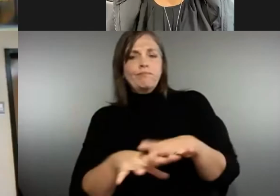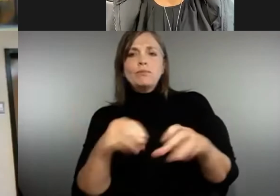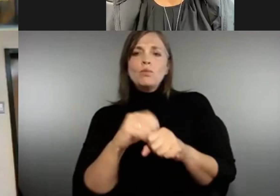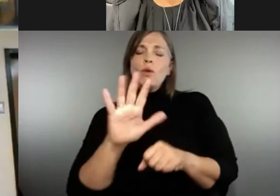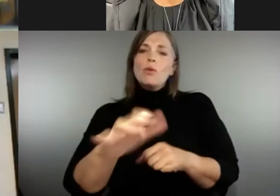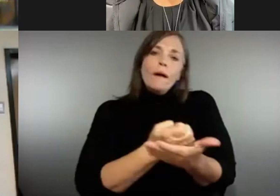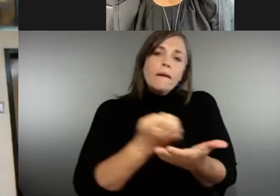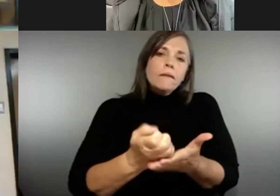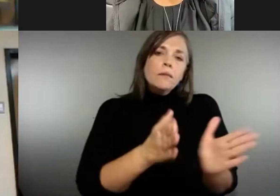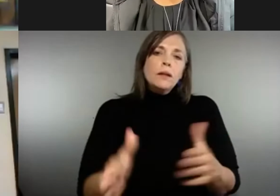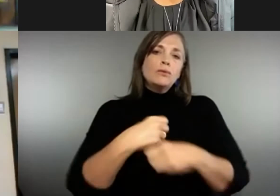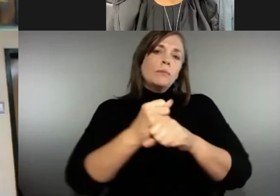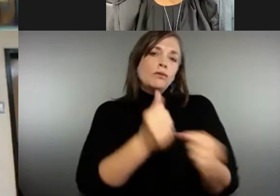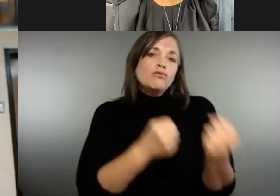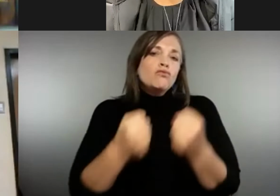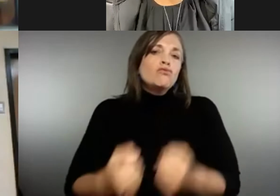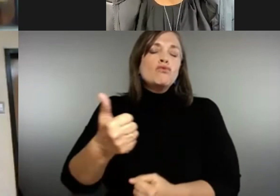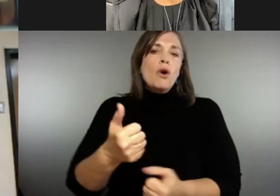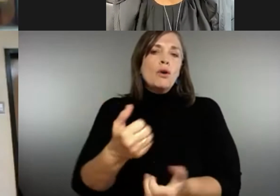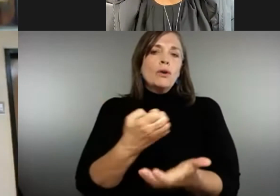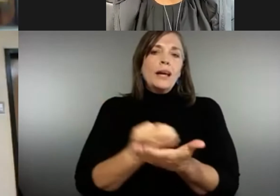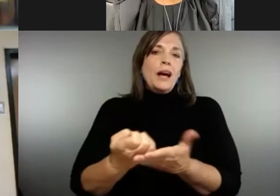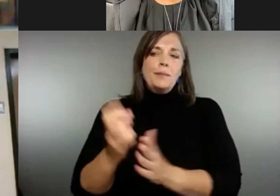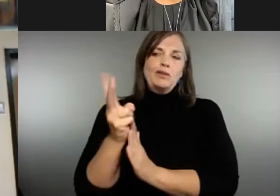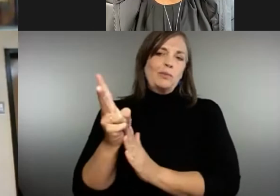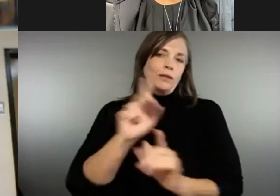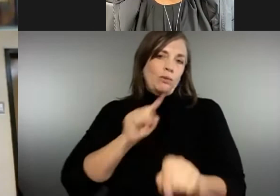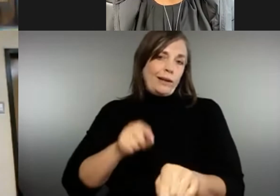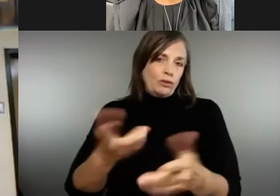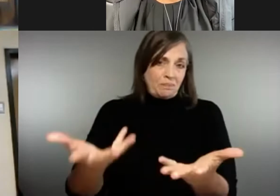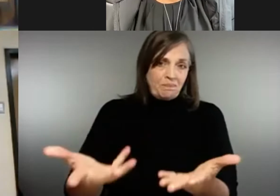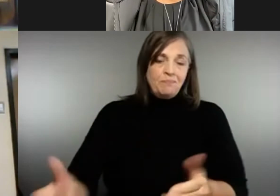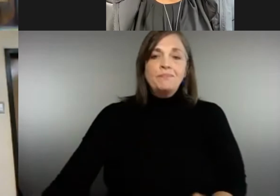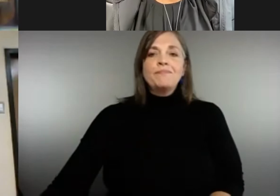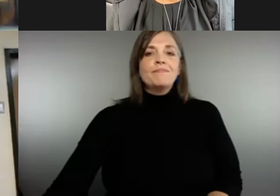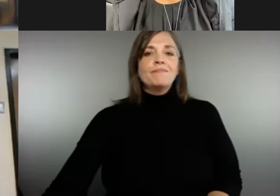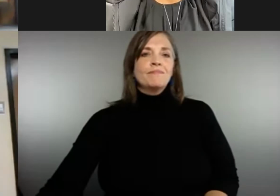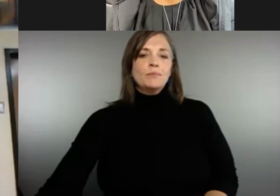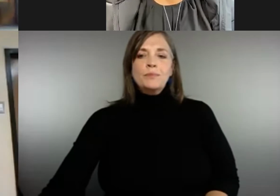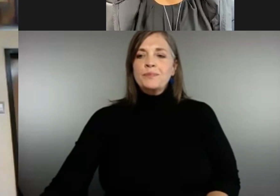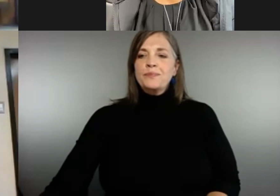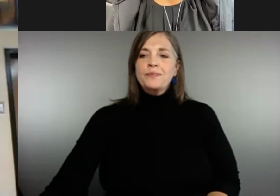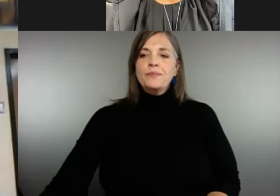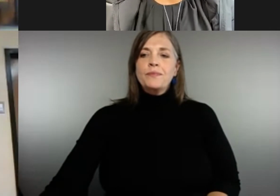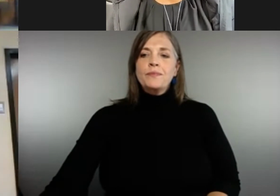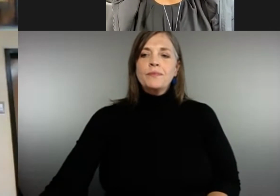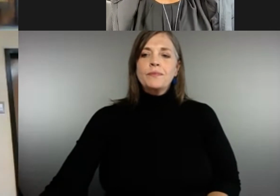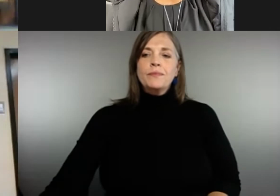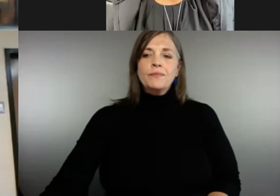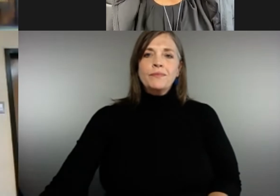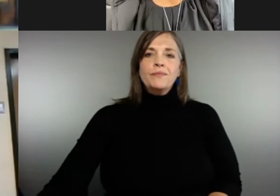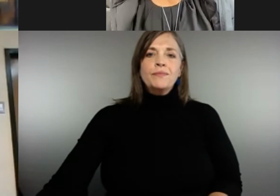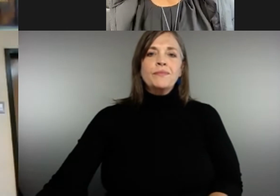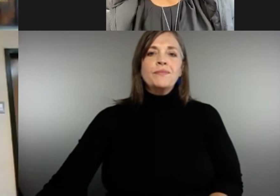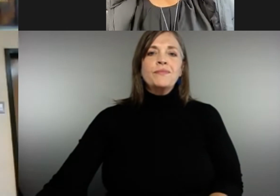economy you have two minutes for that thank you um so you know as i as i referenced i